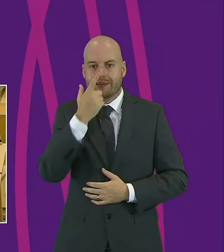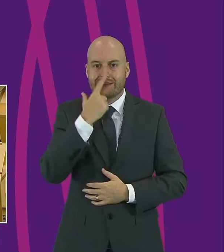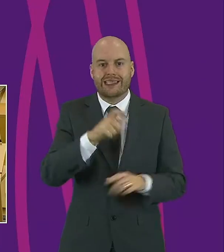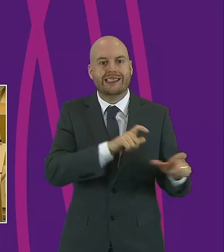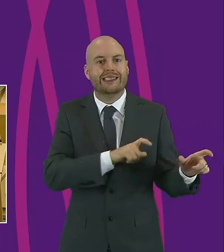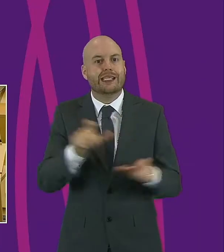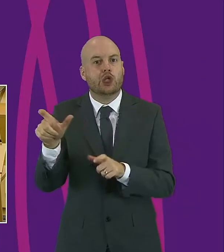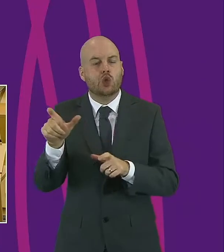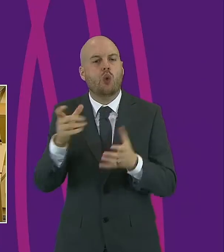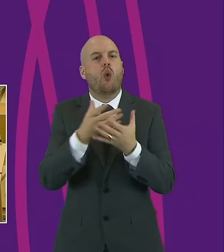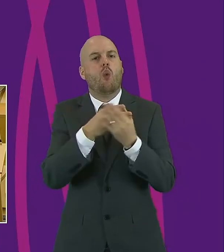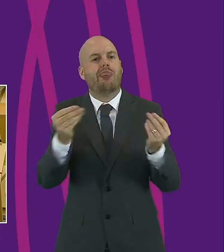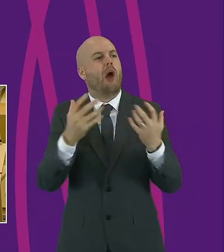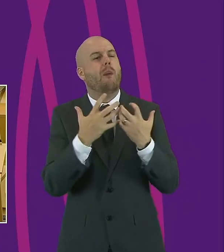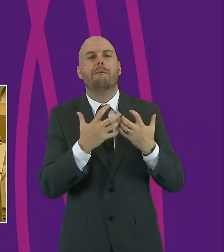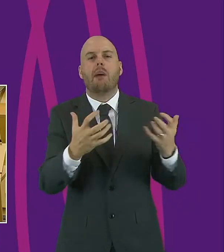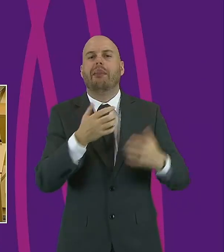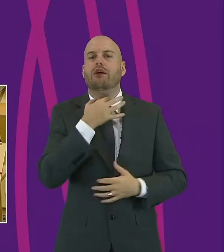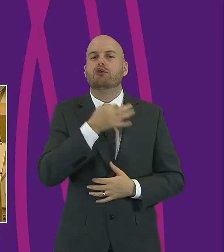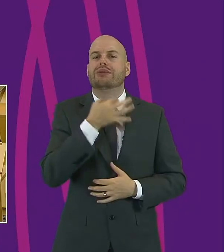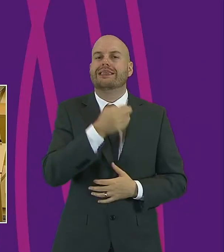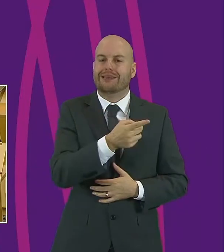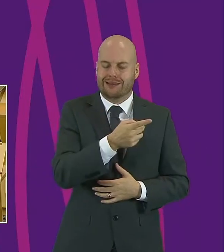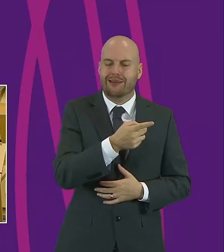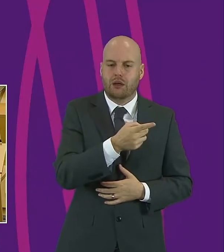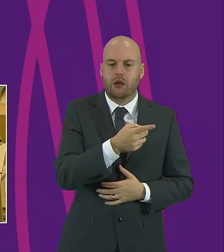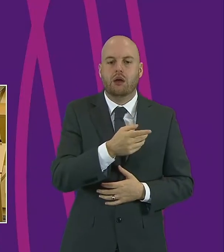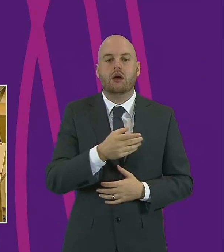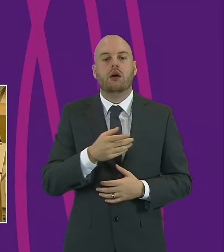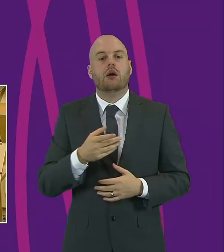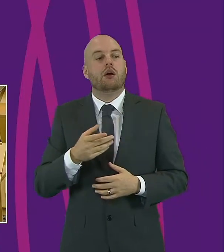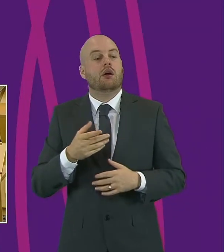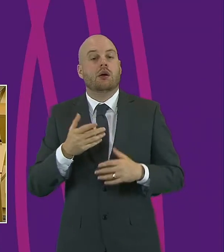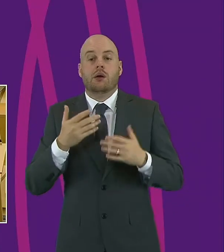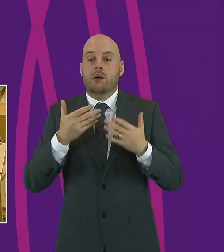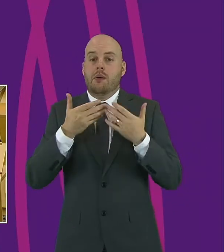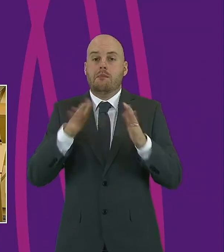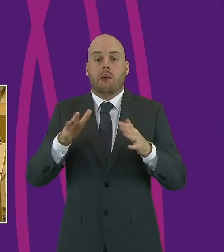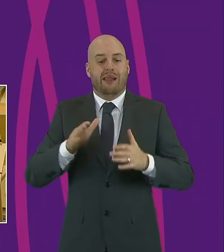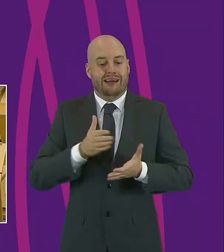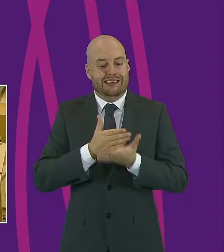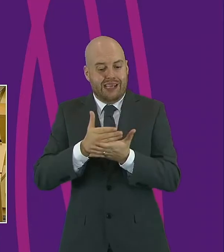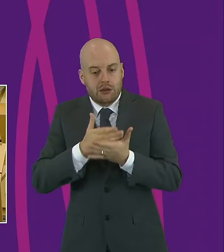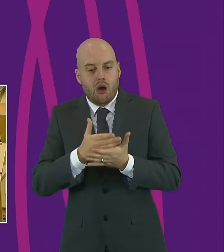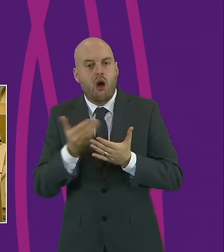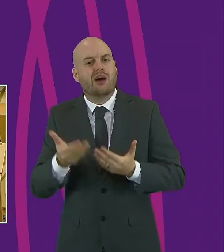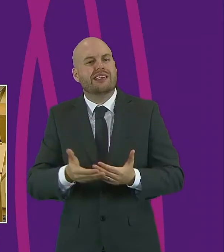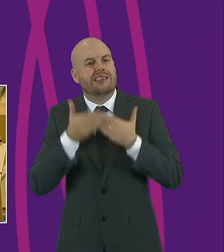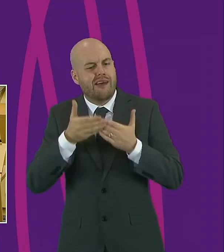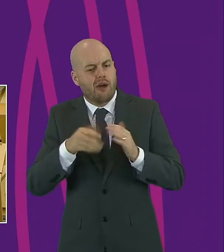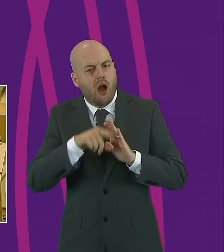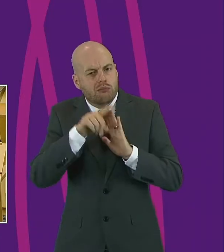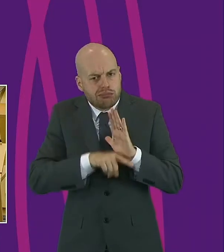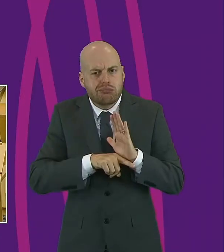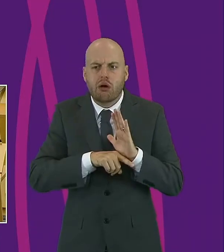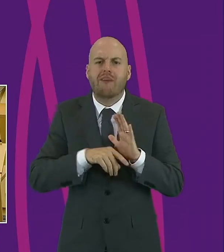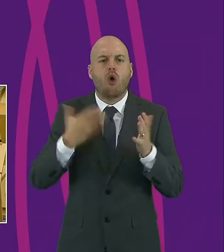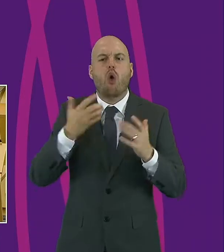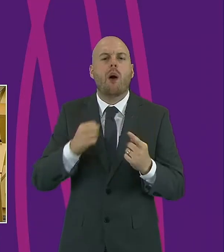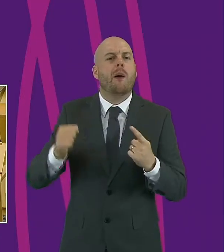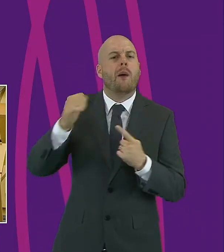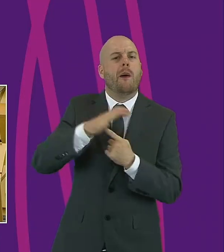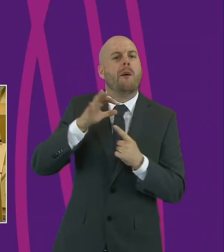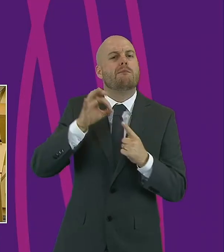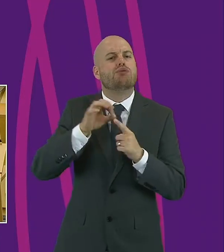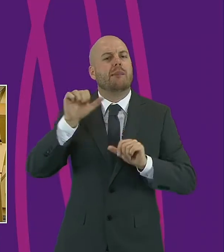others at unnecessary risk. To safeguard public sector testing capacity to meet the needs of the public, the testing for Premiership clubs as commercial